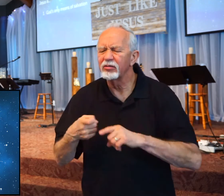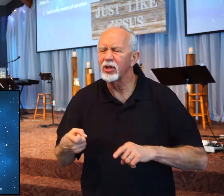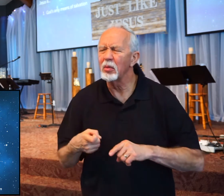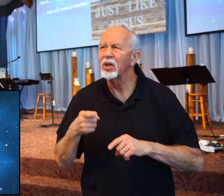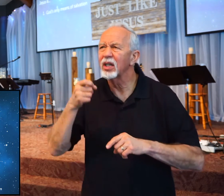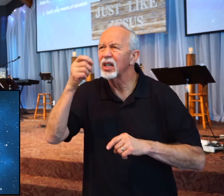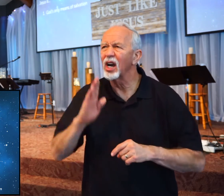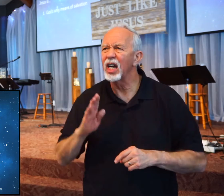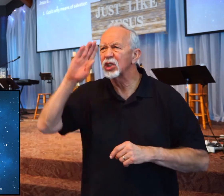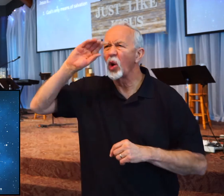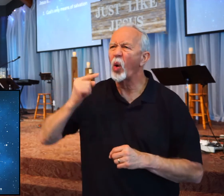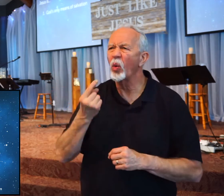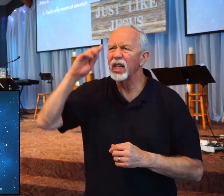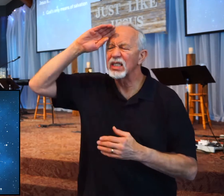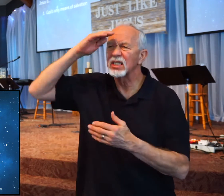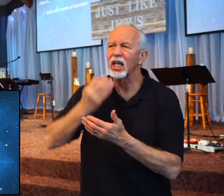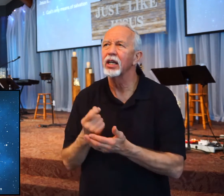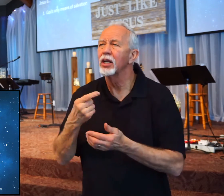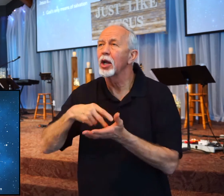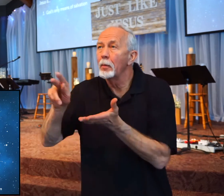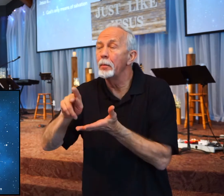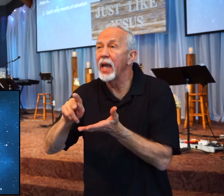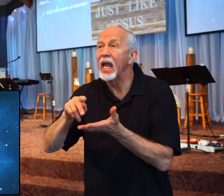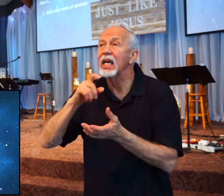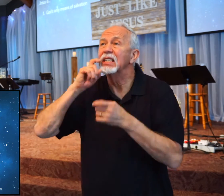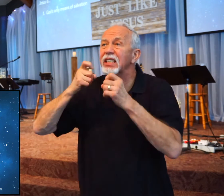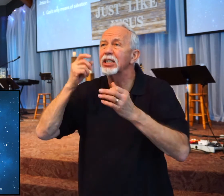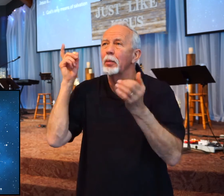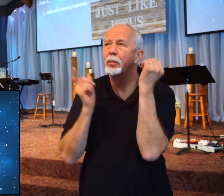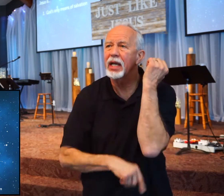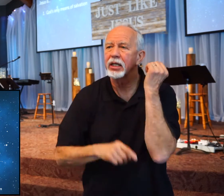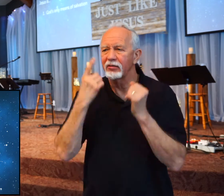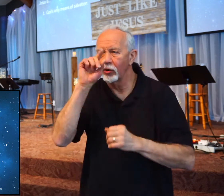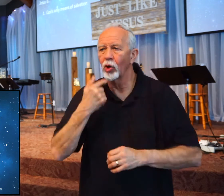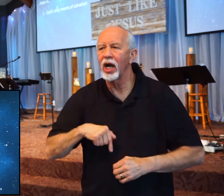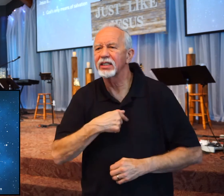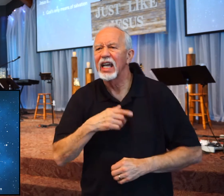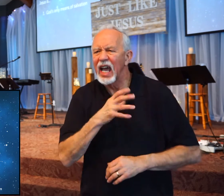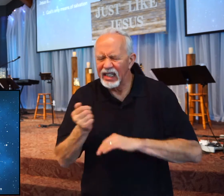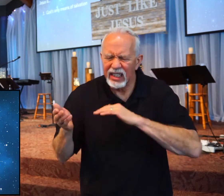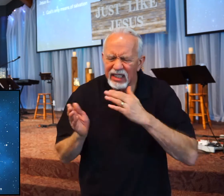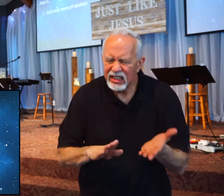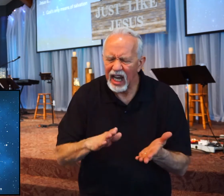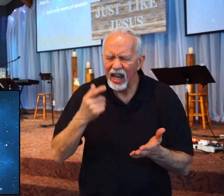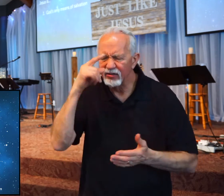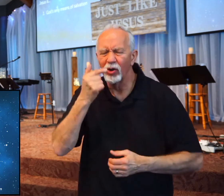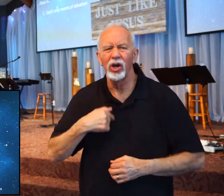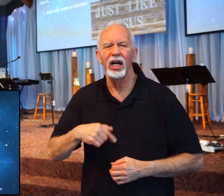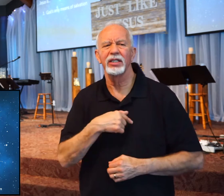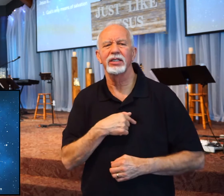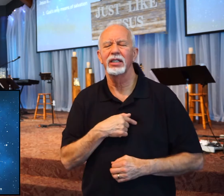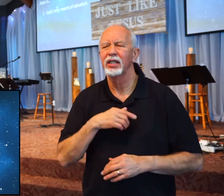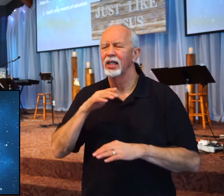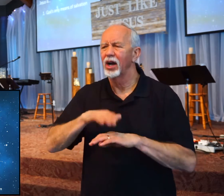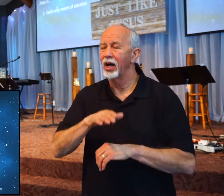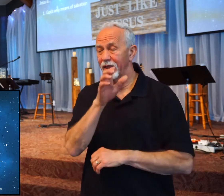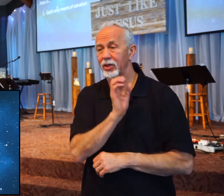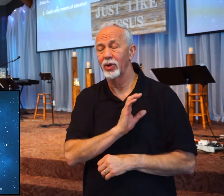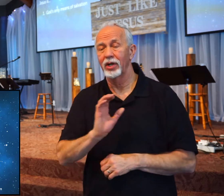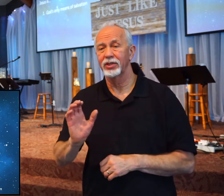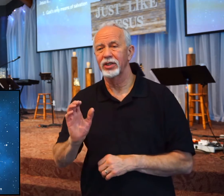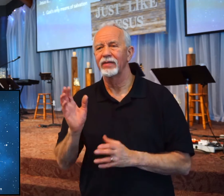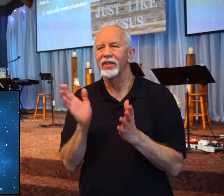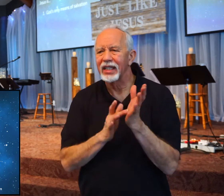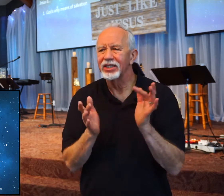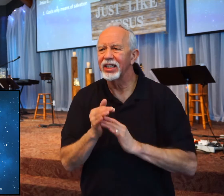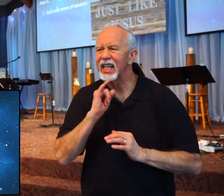His one and only Son to pay sin's penalty for us and to die in our place on the cross.